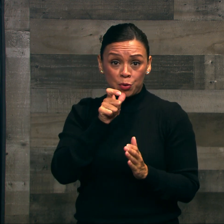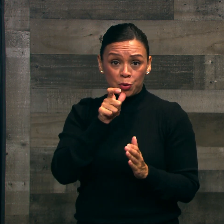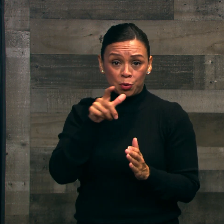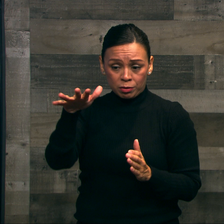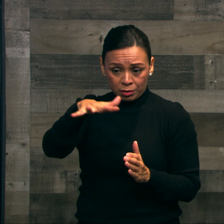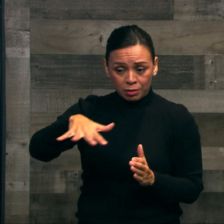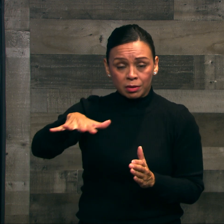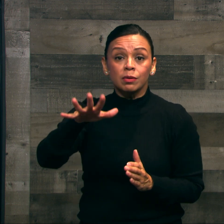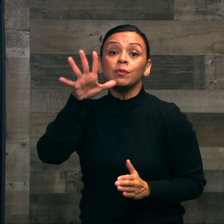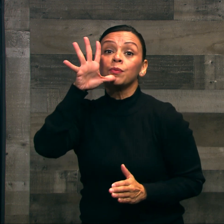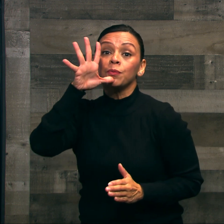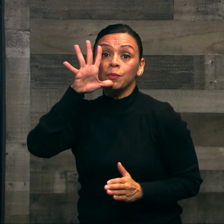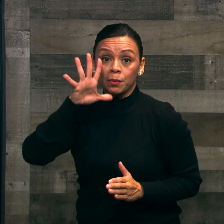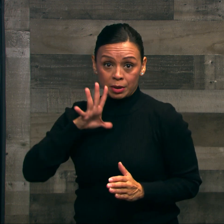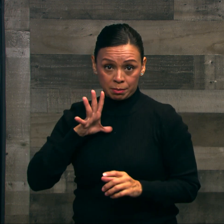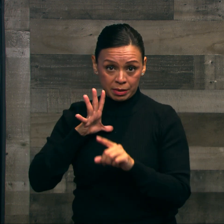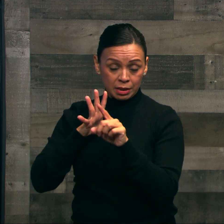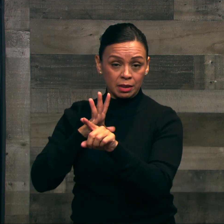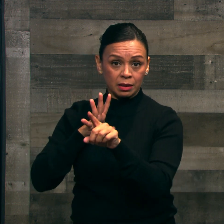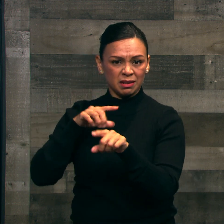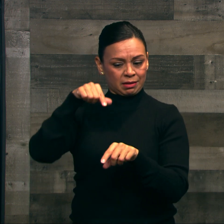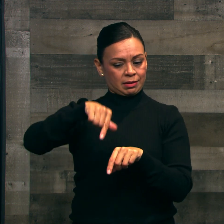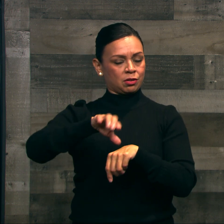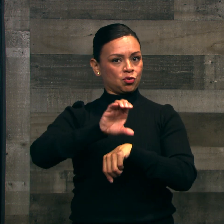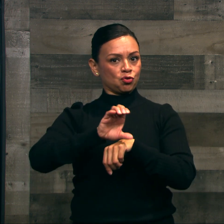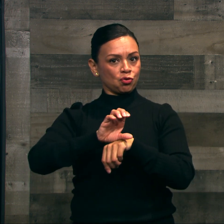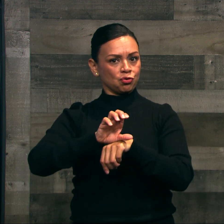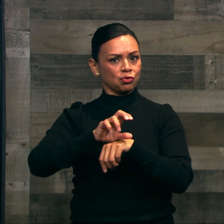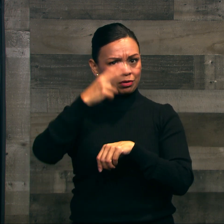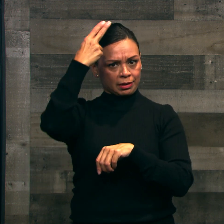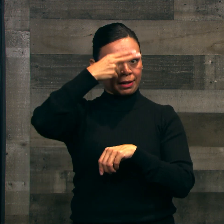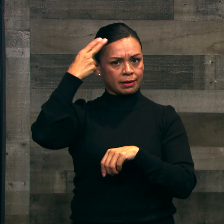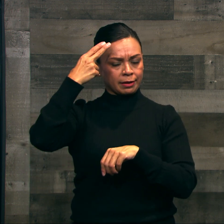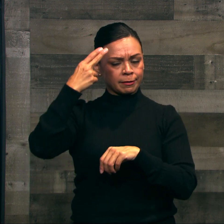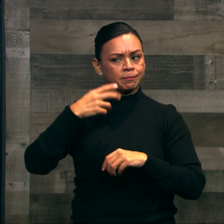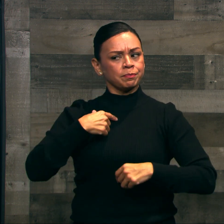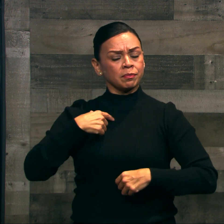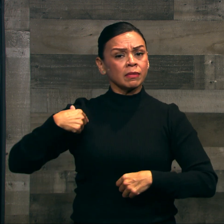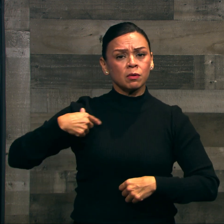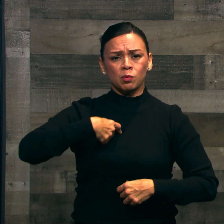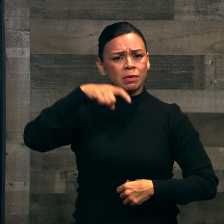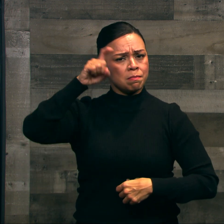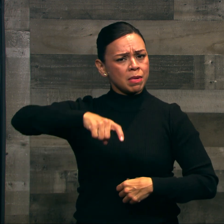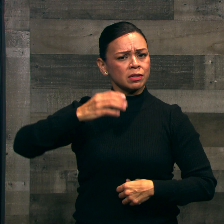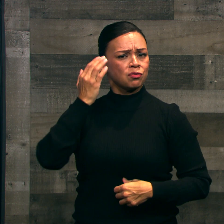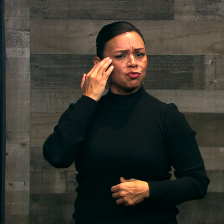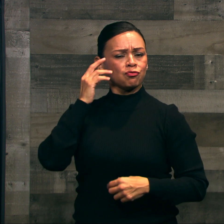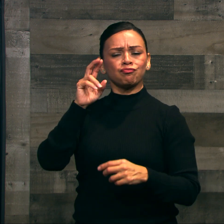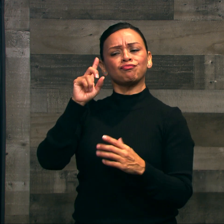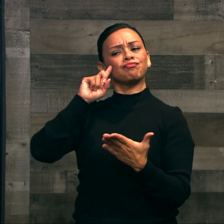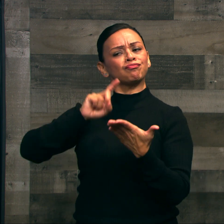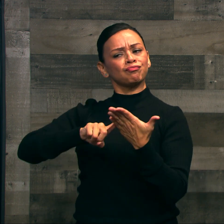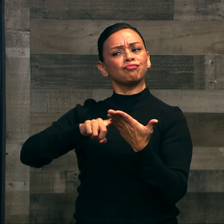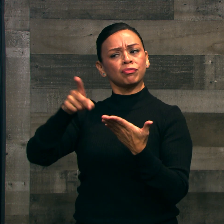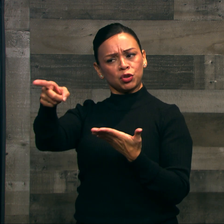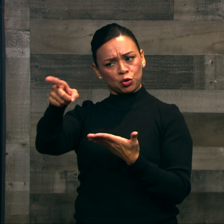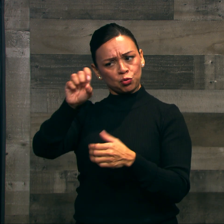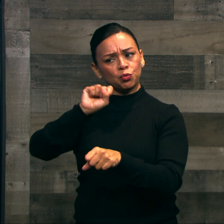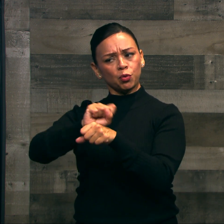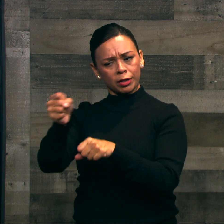dignity of our partners, women in this church, and to be able to